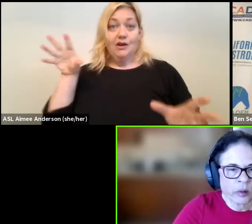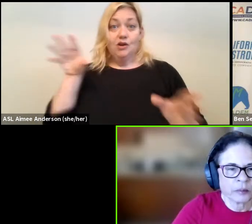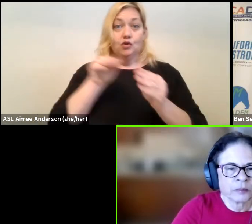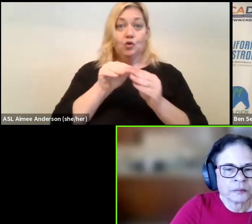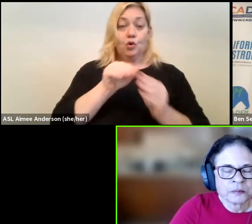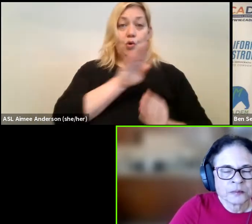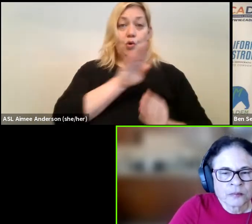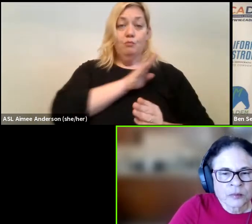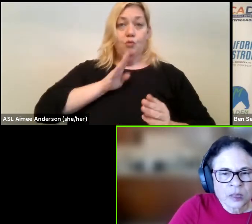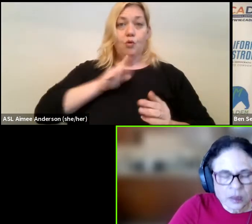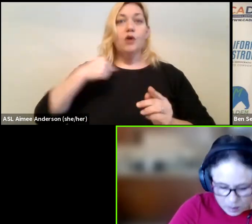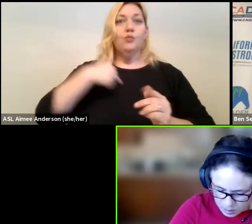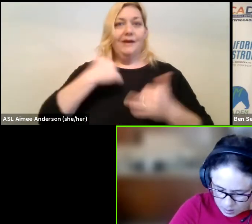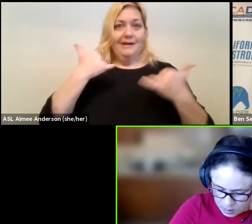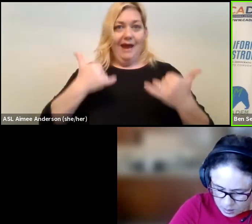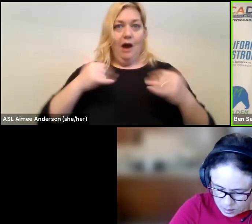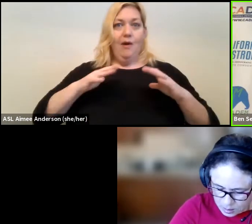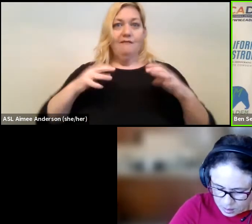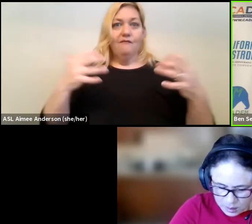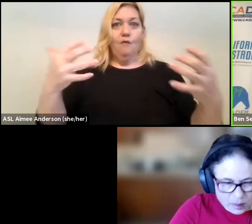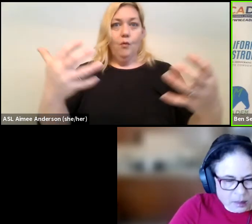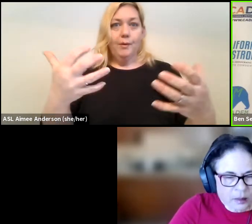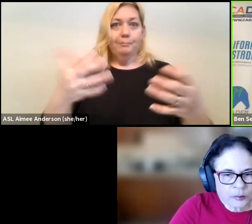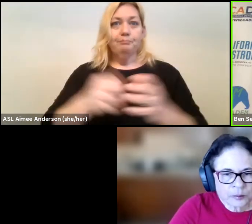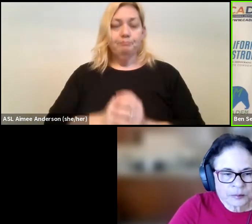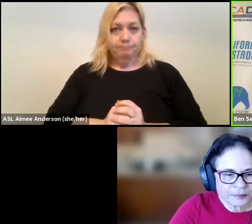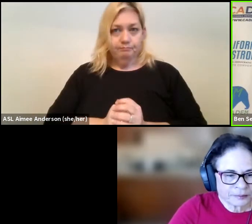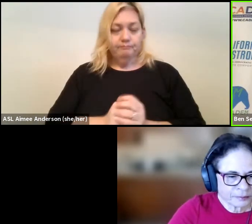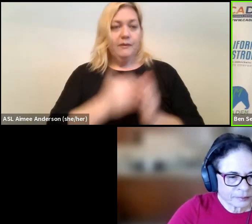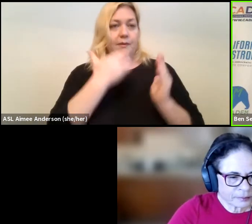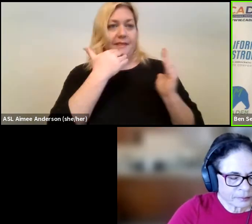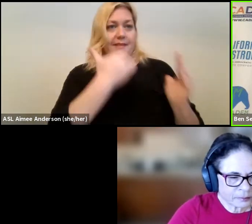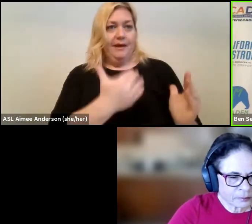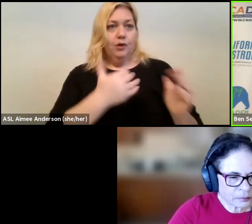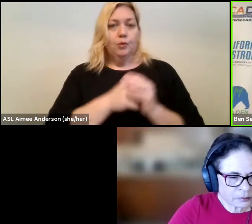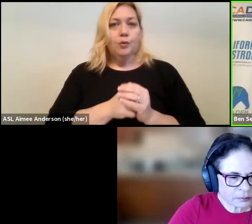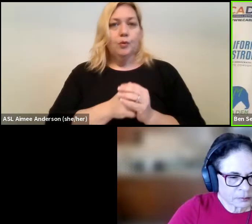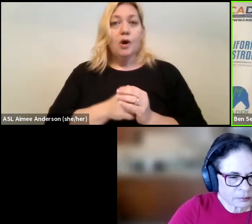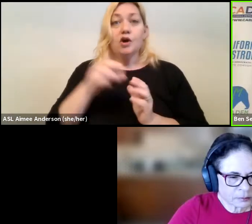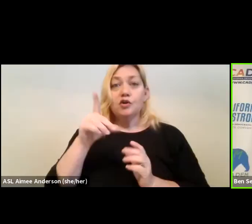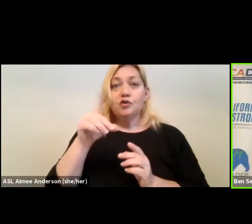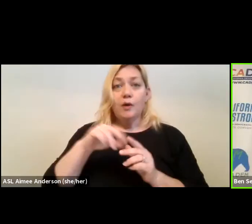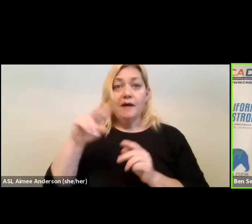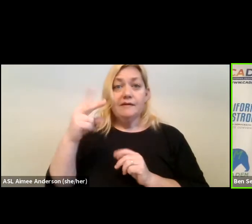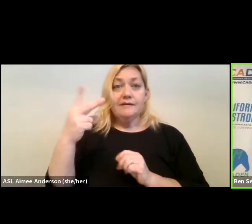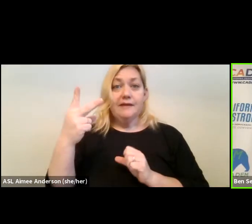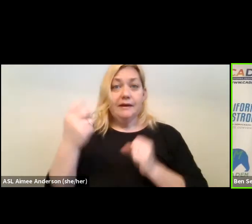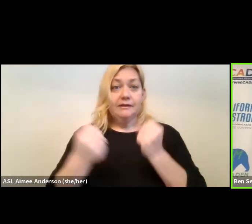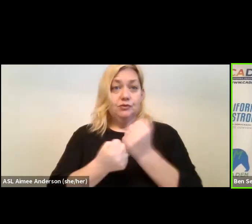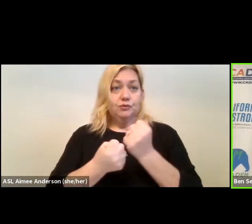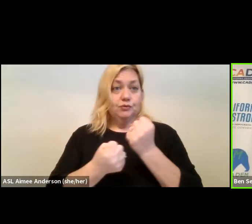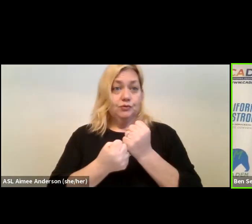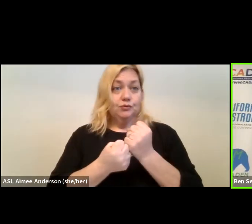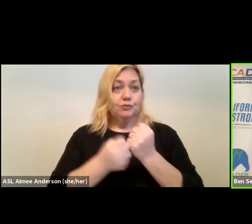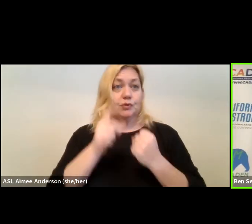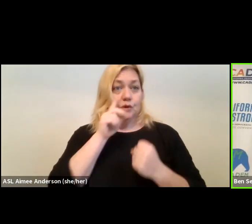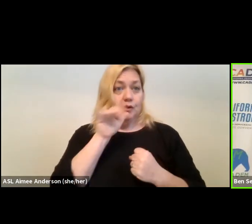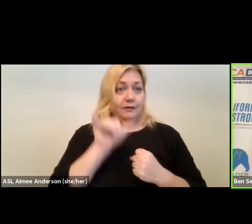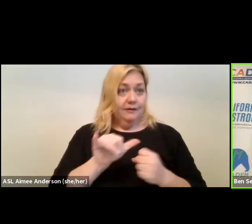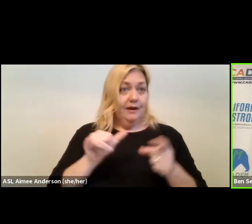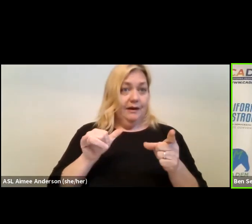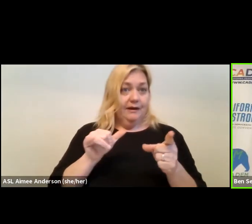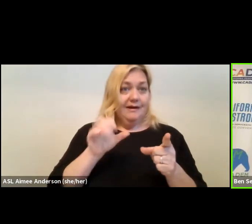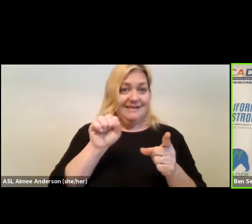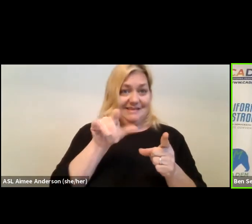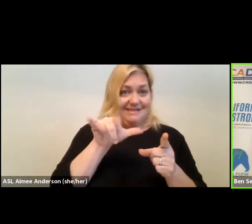have a quorum. All right, thank you. Do I have a second? Looks like I have